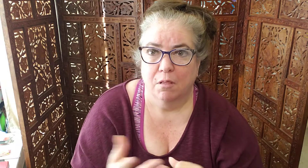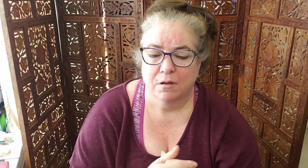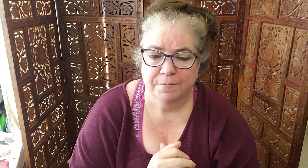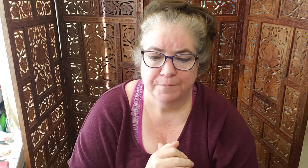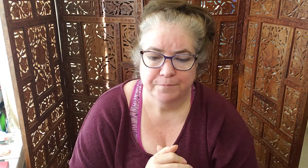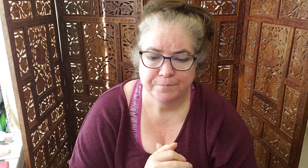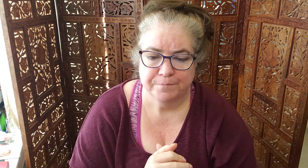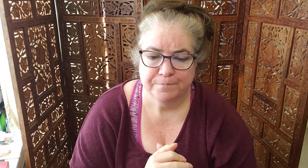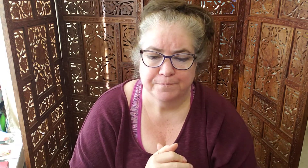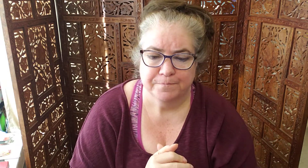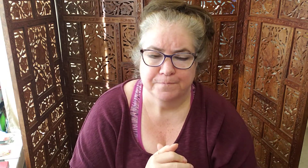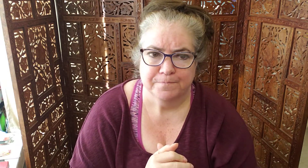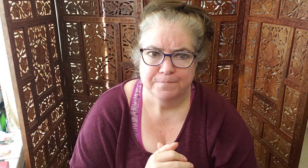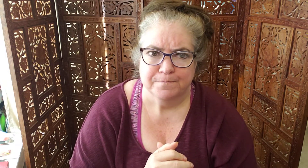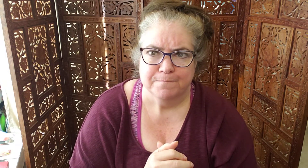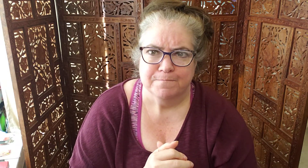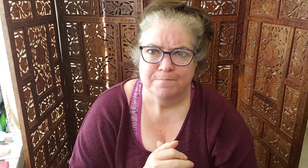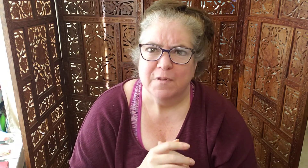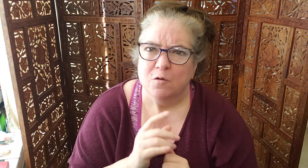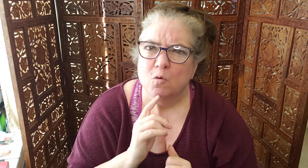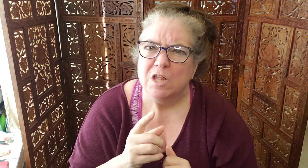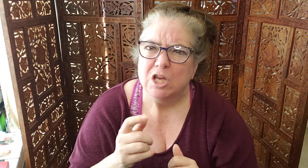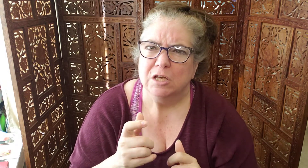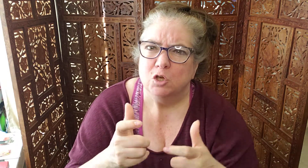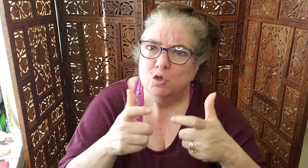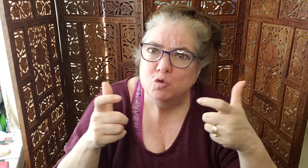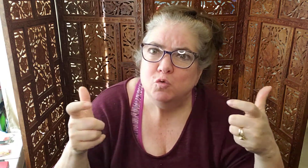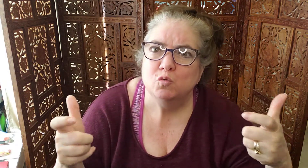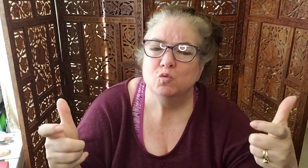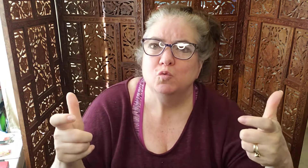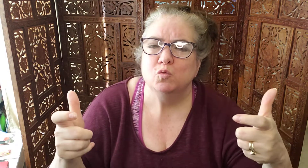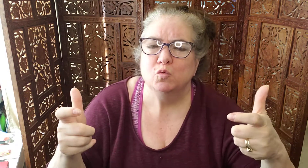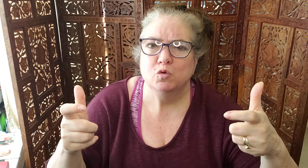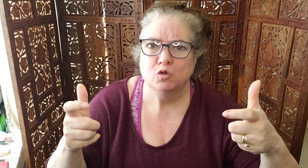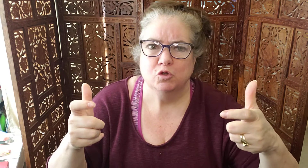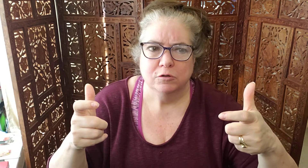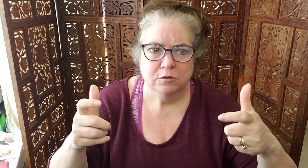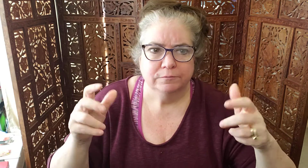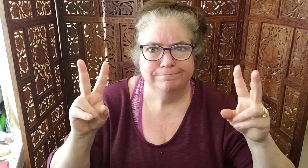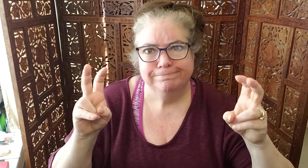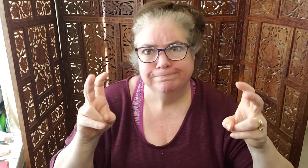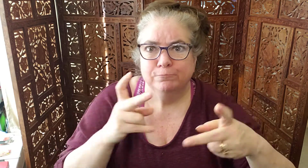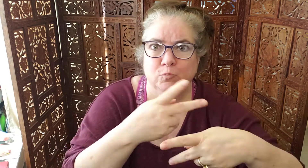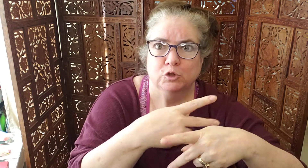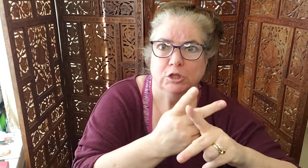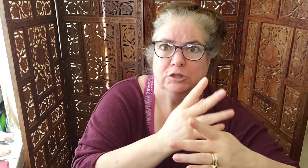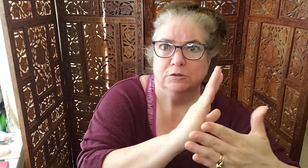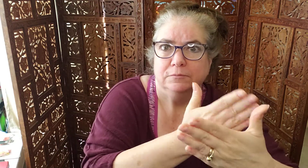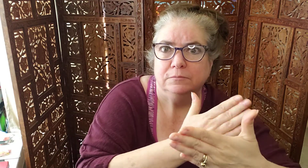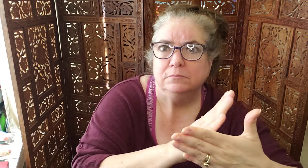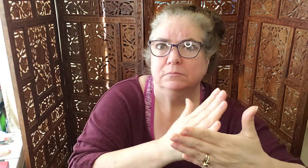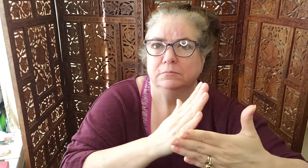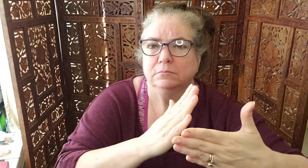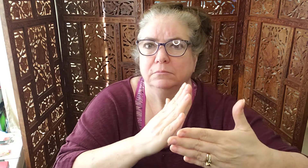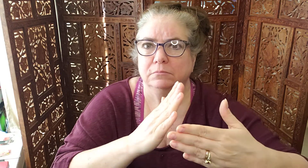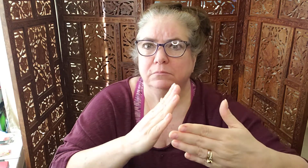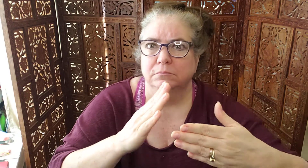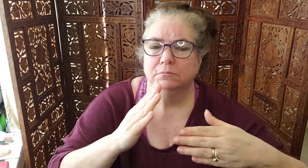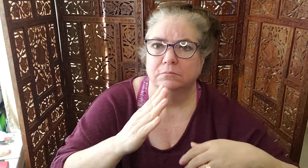They were huge production numbers of hundreds of girls sometimes. They were the favorite part